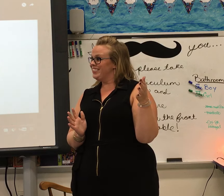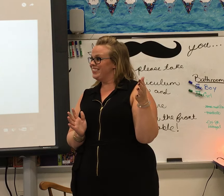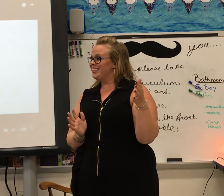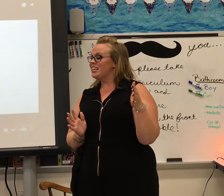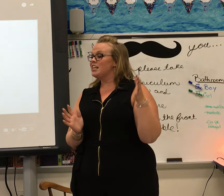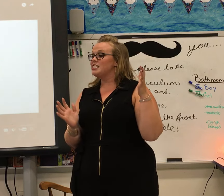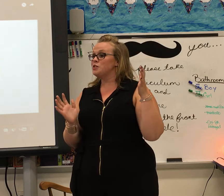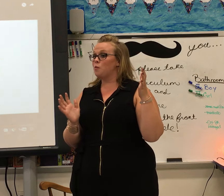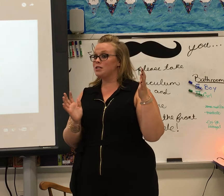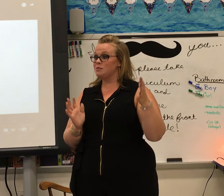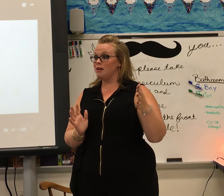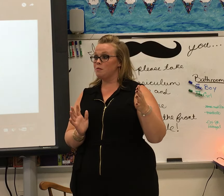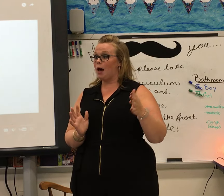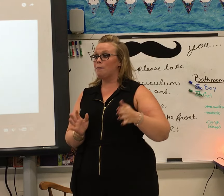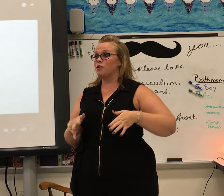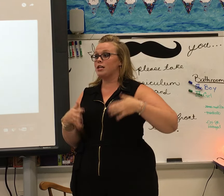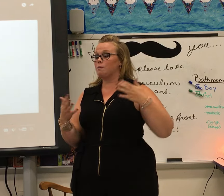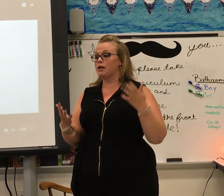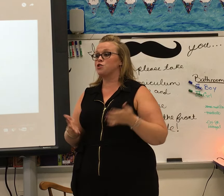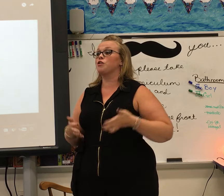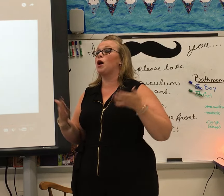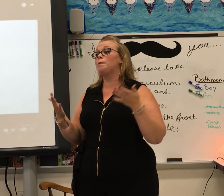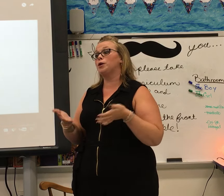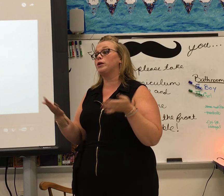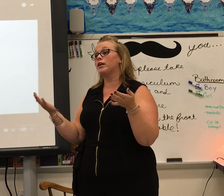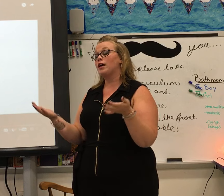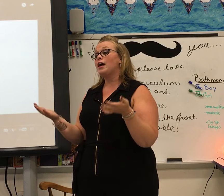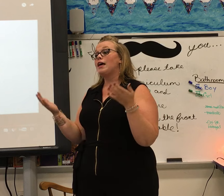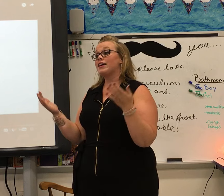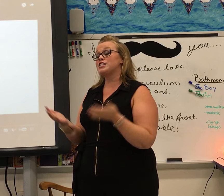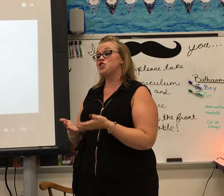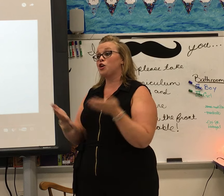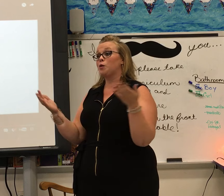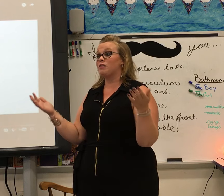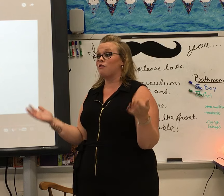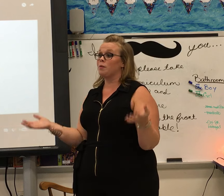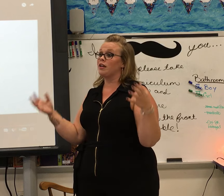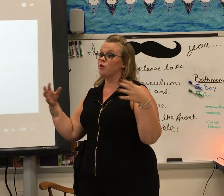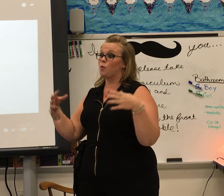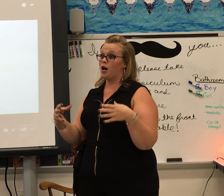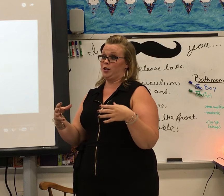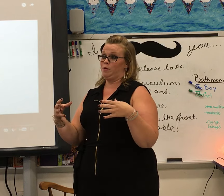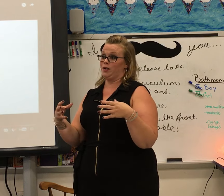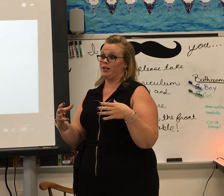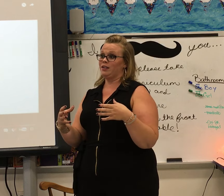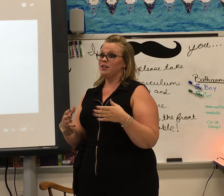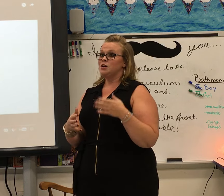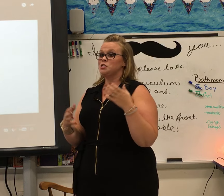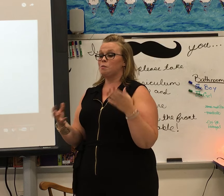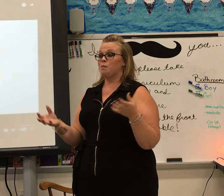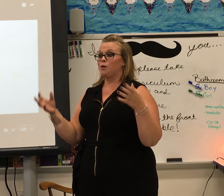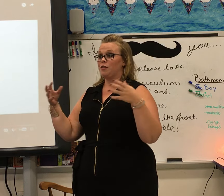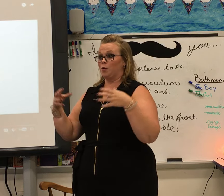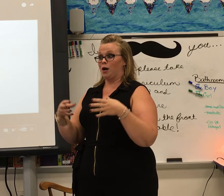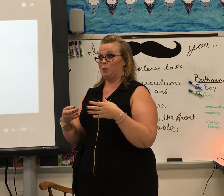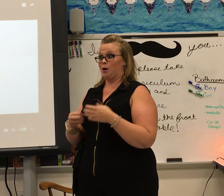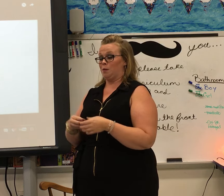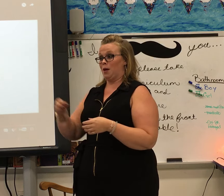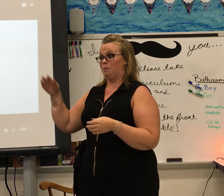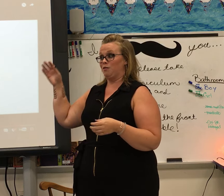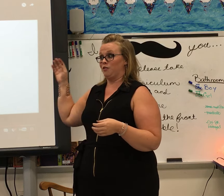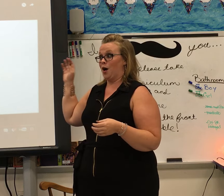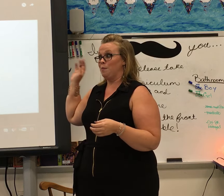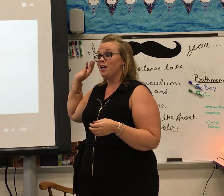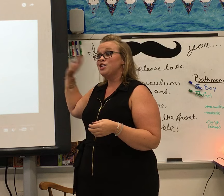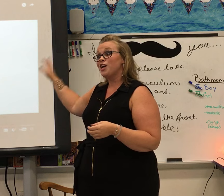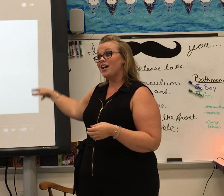neighborhood. So once they make the map, they'll take a picture, they'll upload it, and they get to share it with everybody in their walking party. So people in their walking party